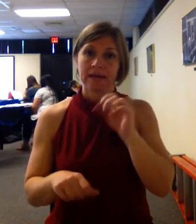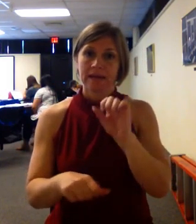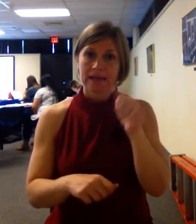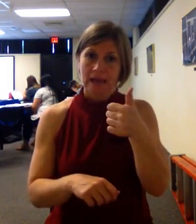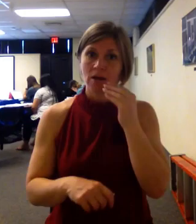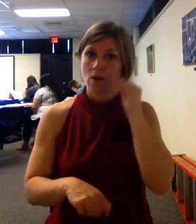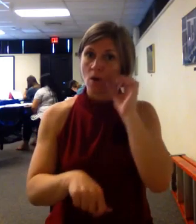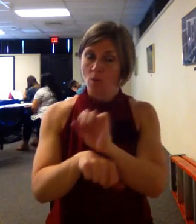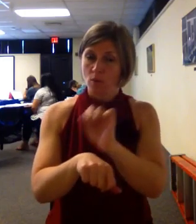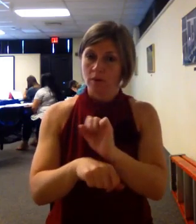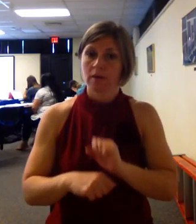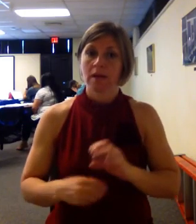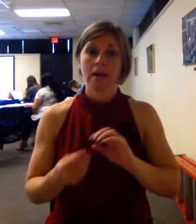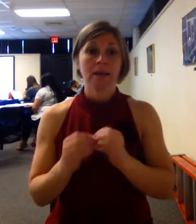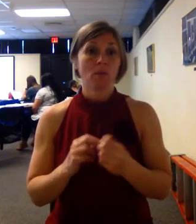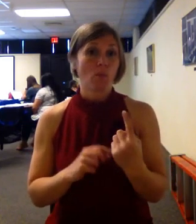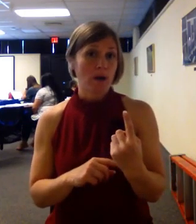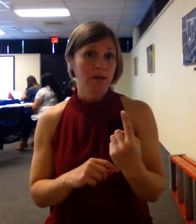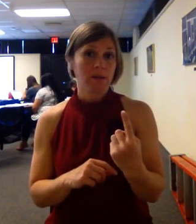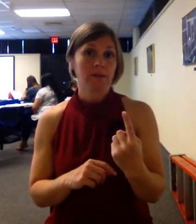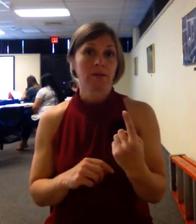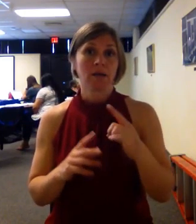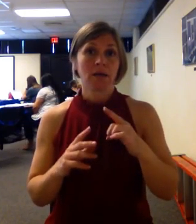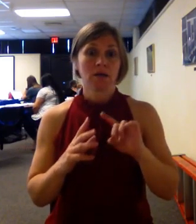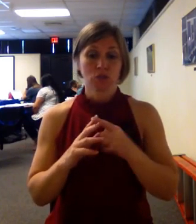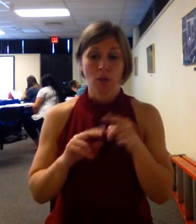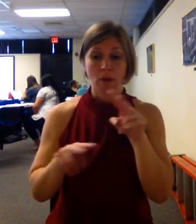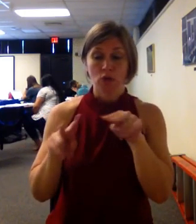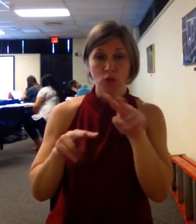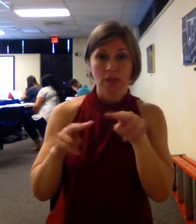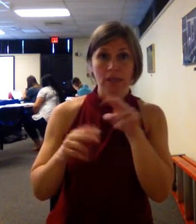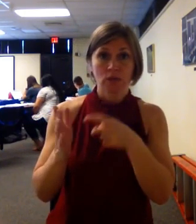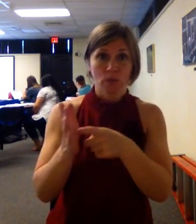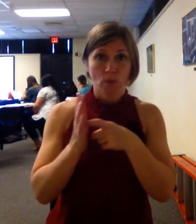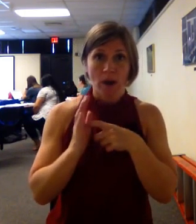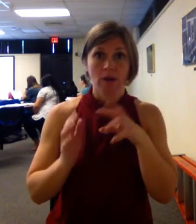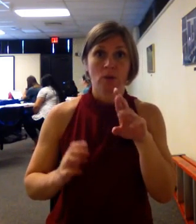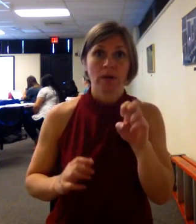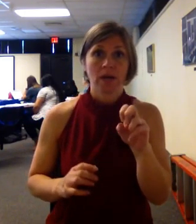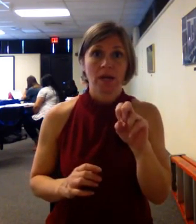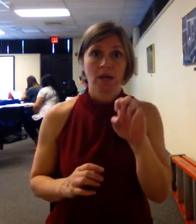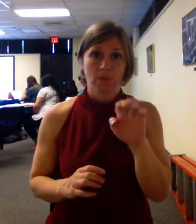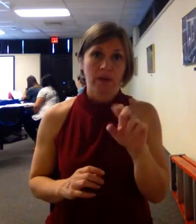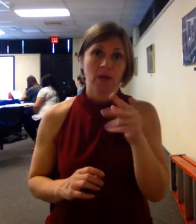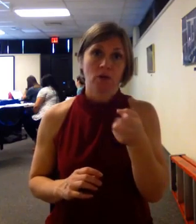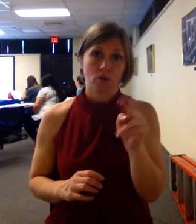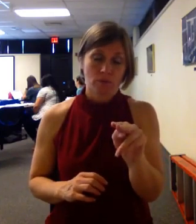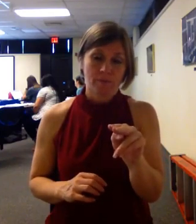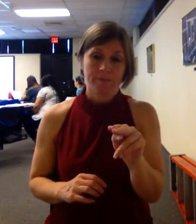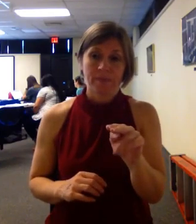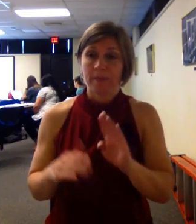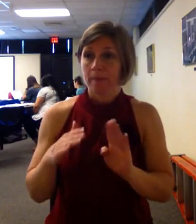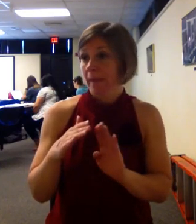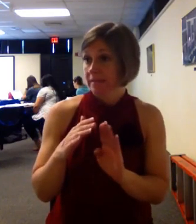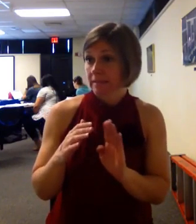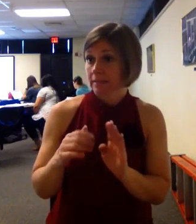number 1 starts out looking at the required return, and basically, expected return,